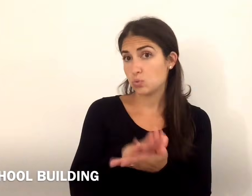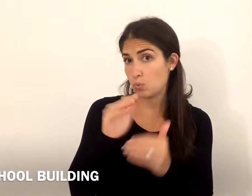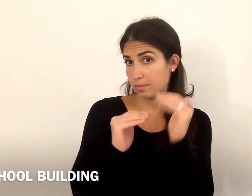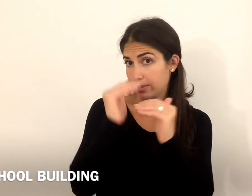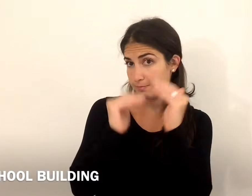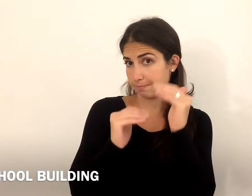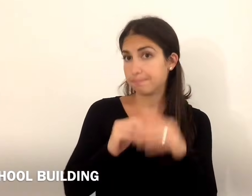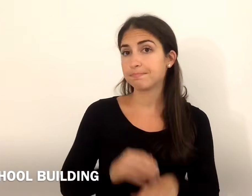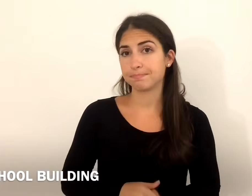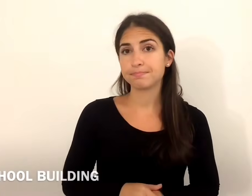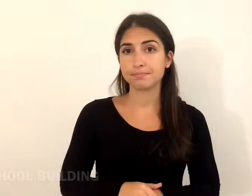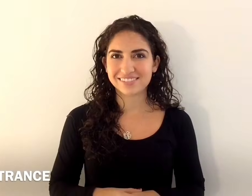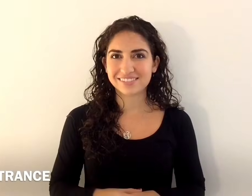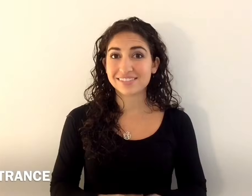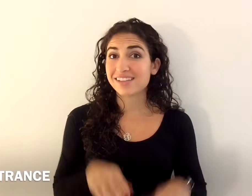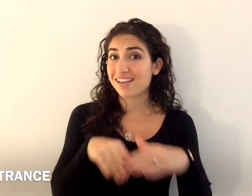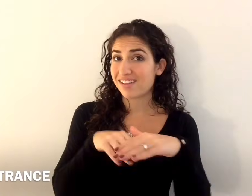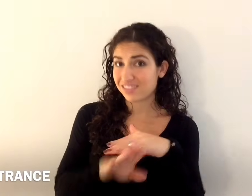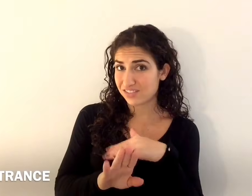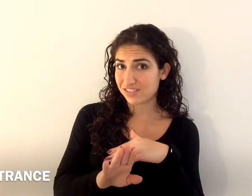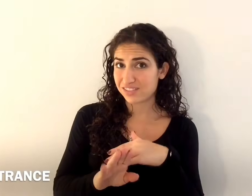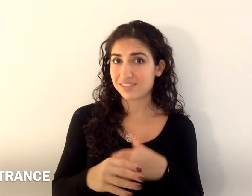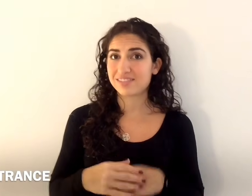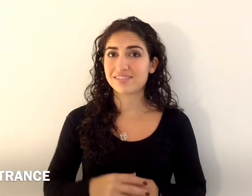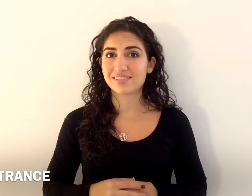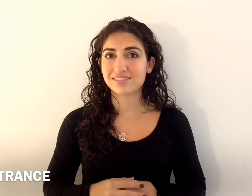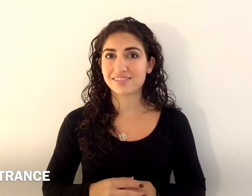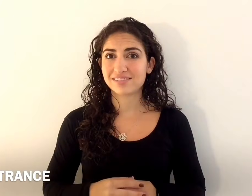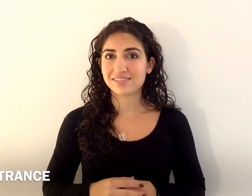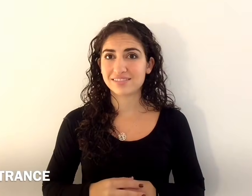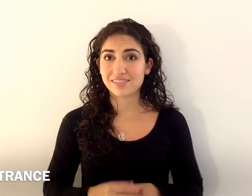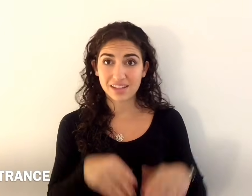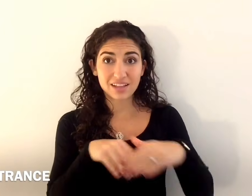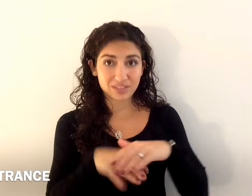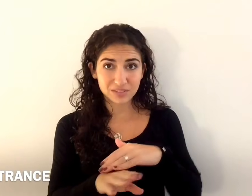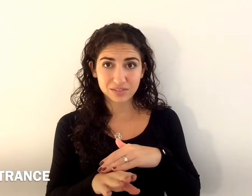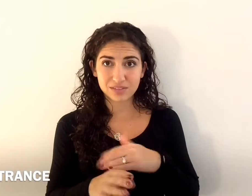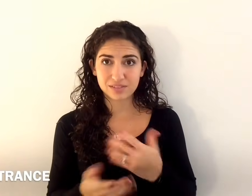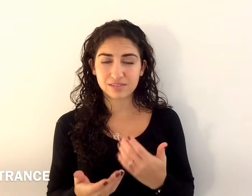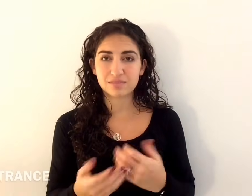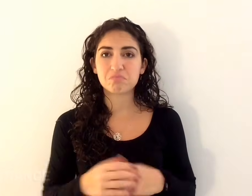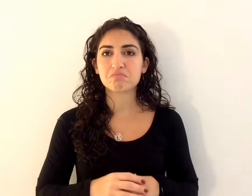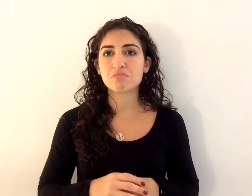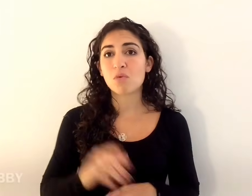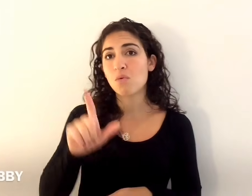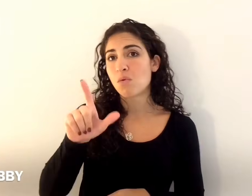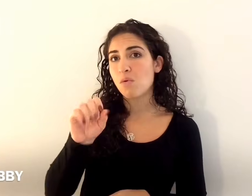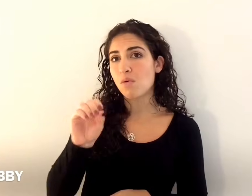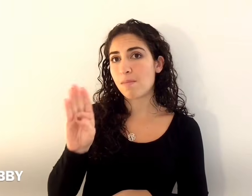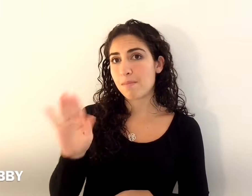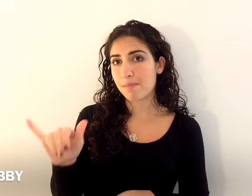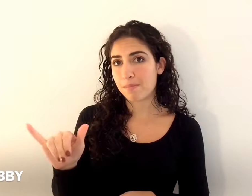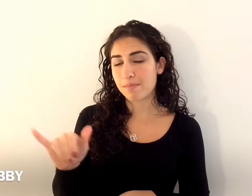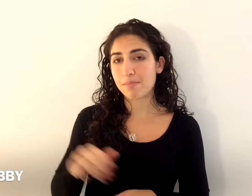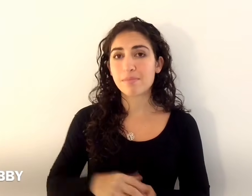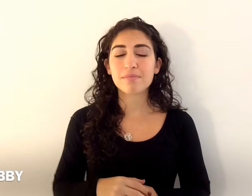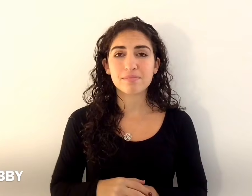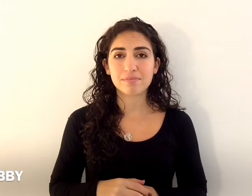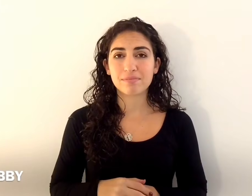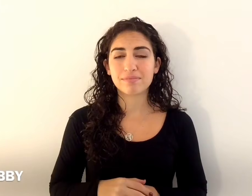School building. Entrance. enter or entrance. You can also spell out